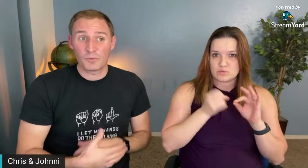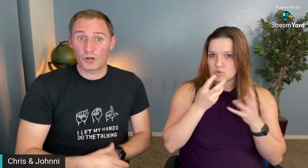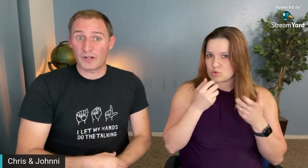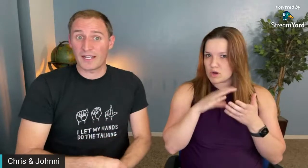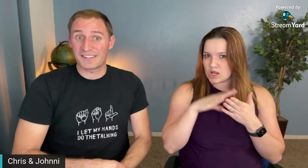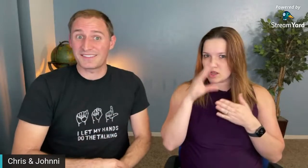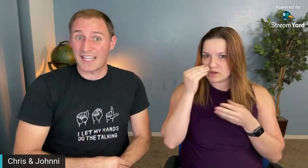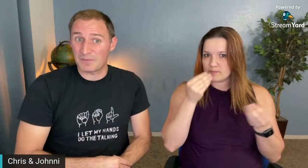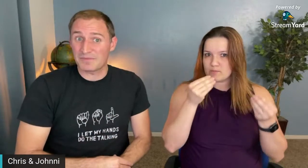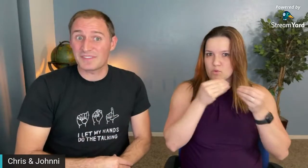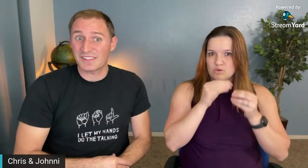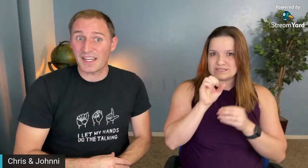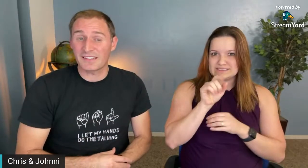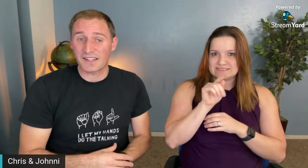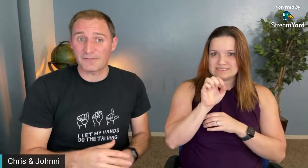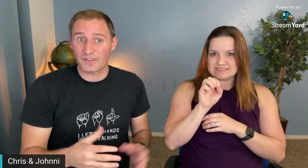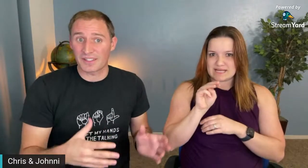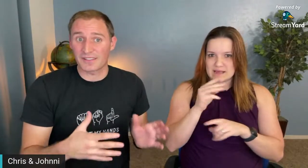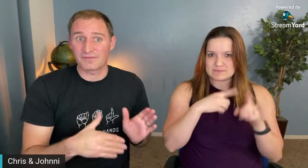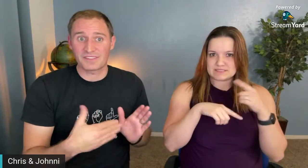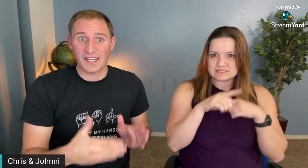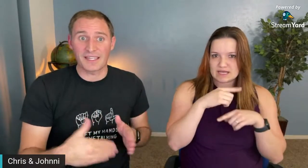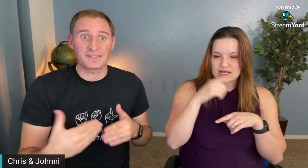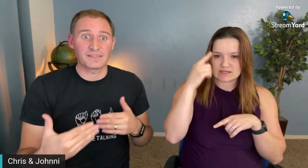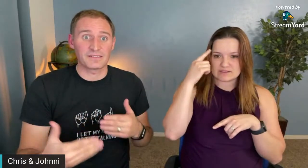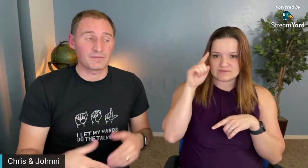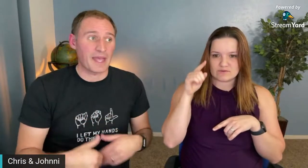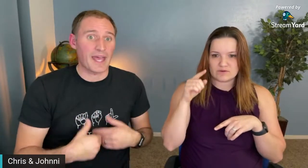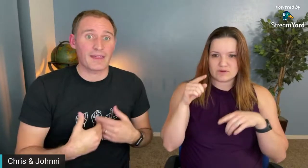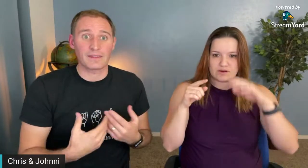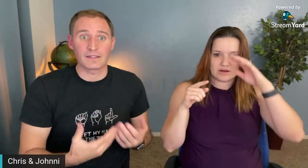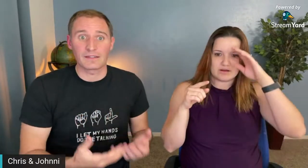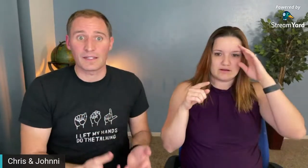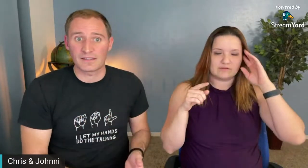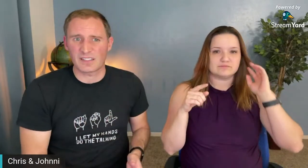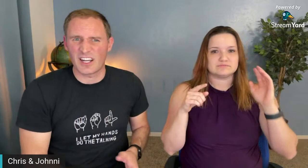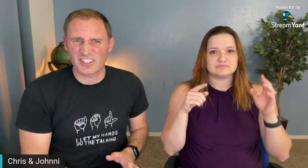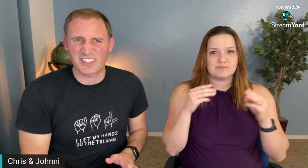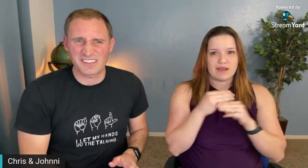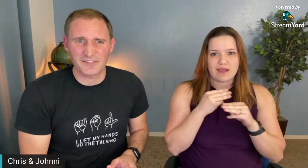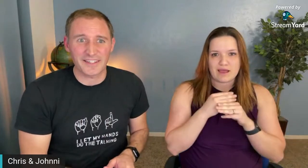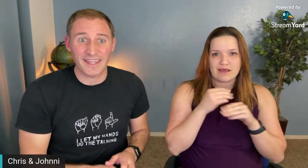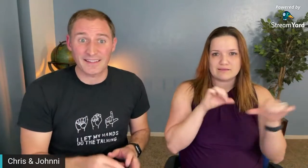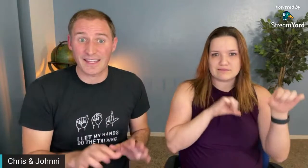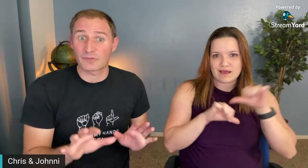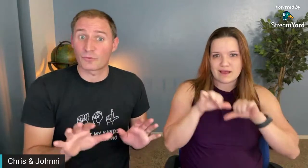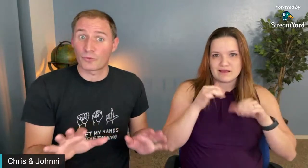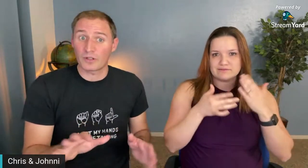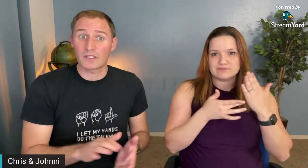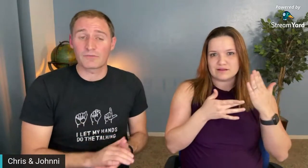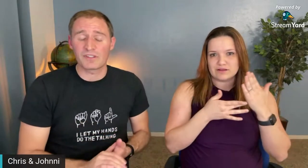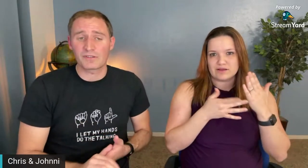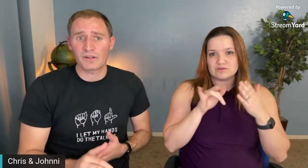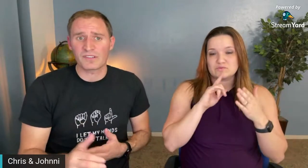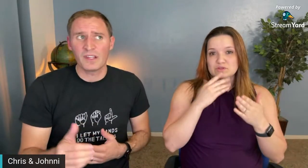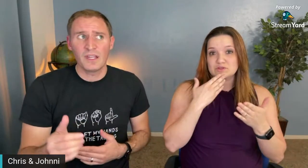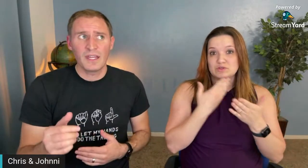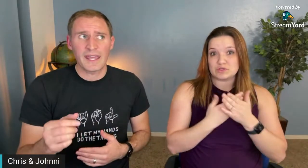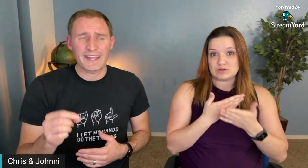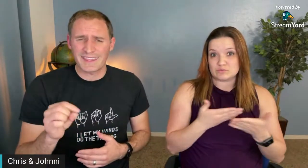more STEM signs, like for the science and math and technology and stuff like that, that's a really good resource. And I think I